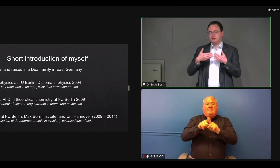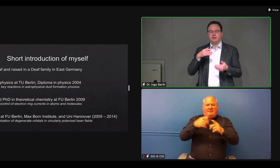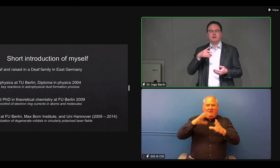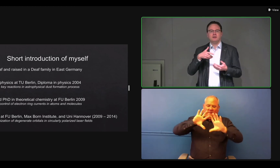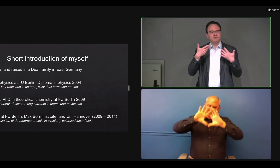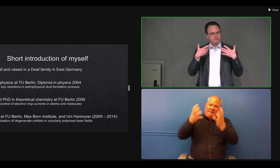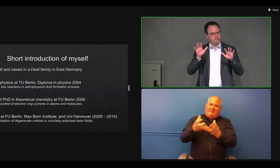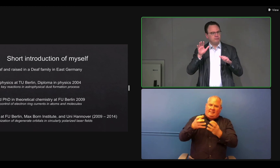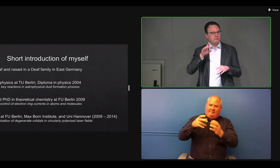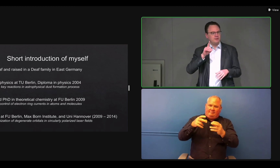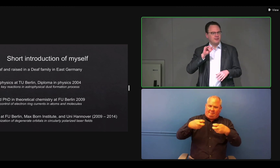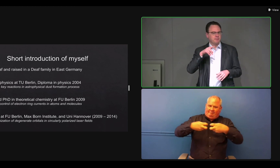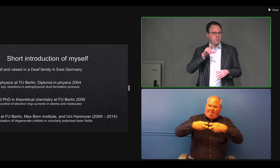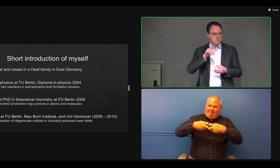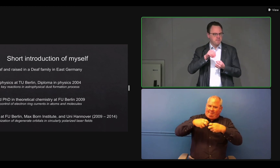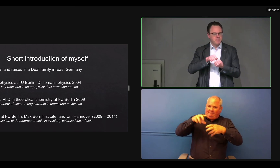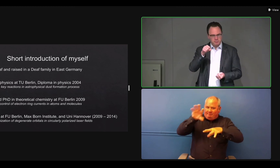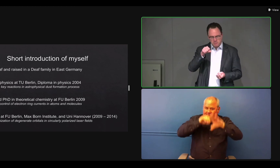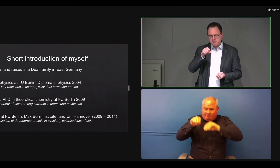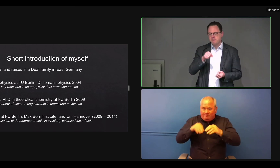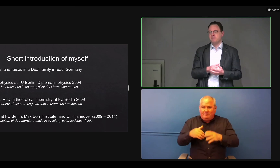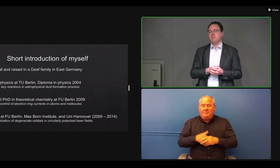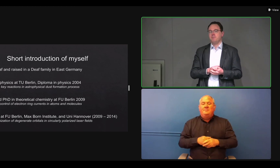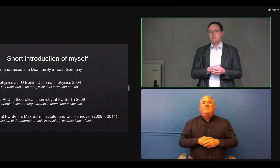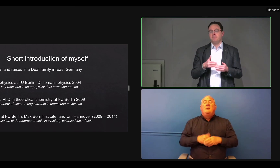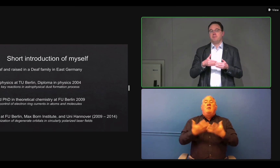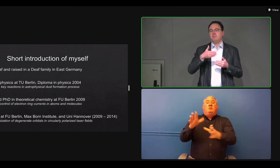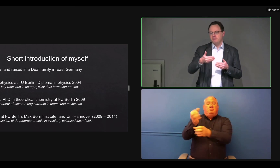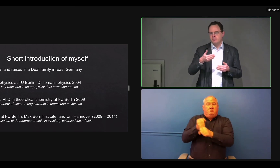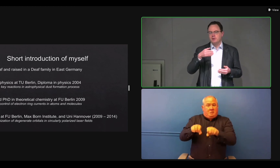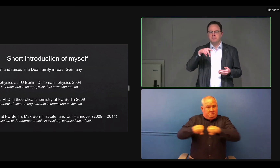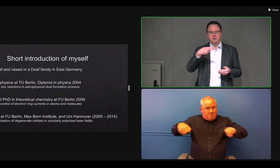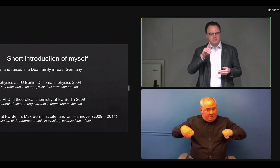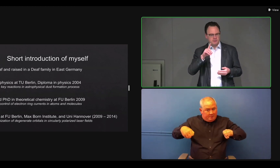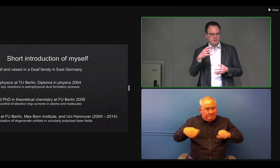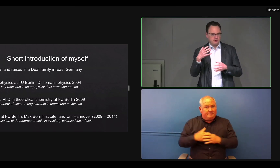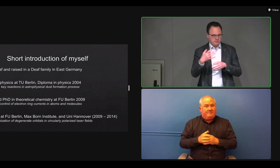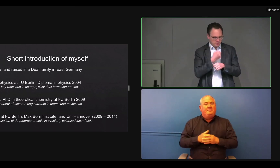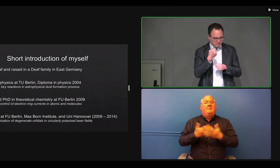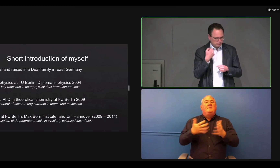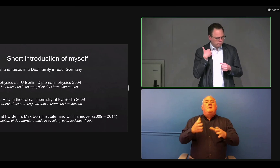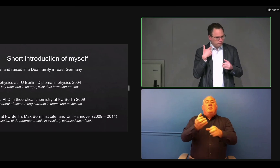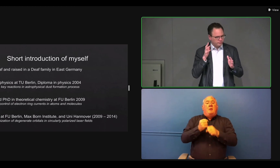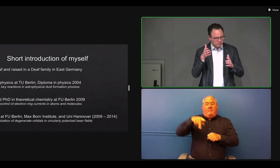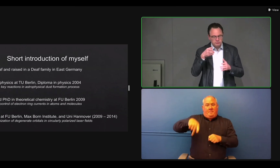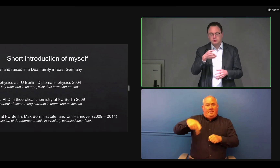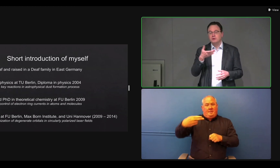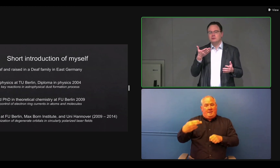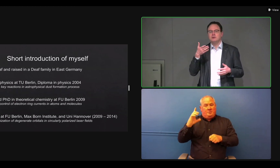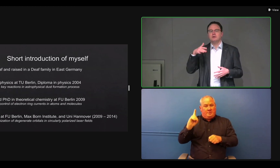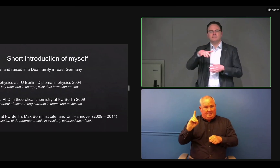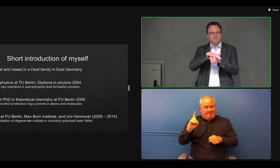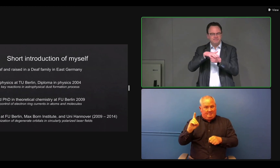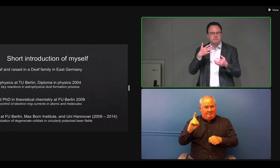At the university level, I studied physics and received my diploma, which is a bachelor's